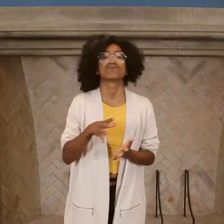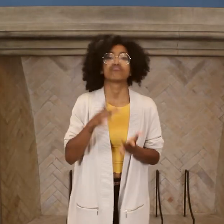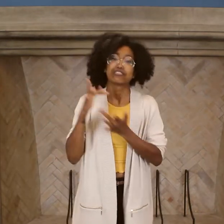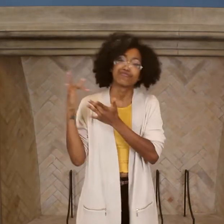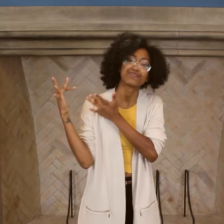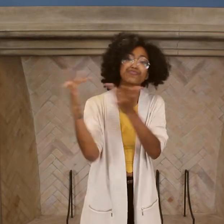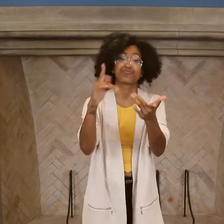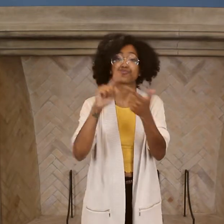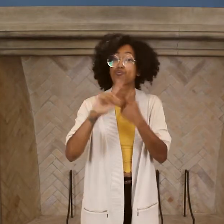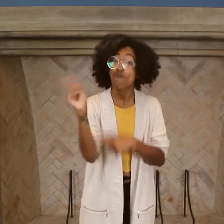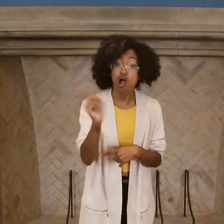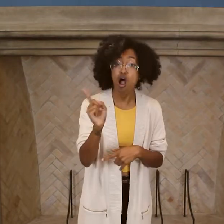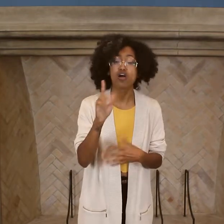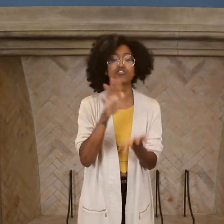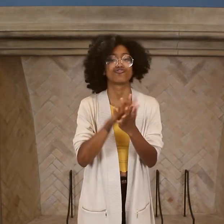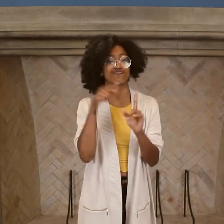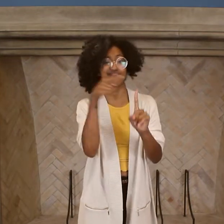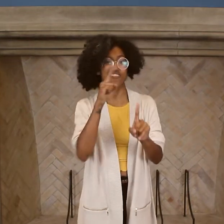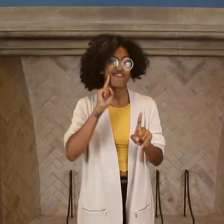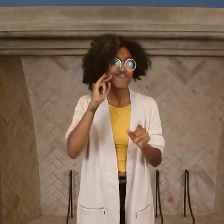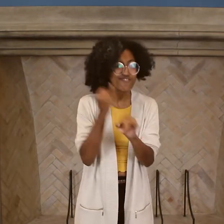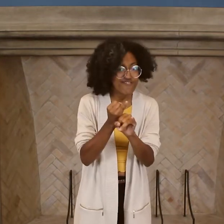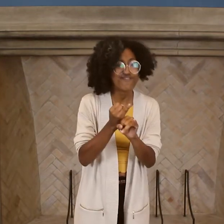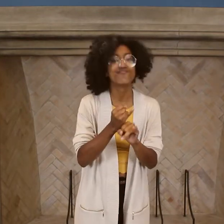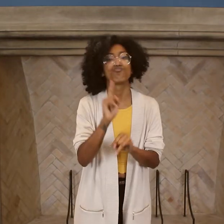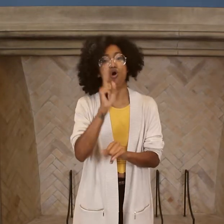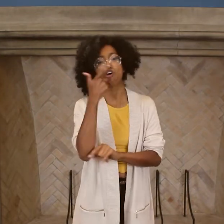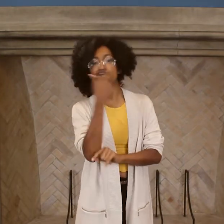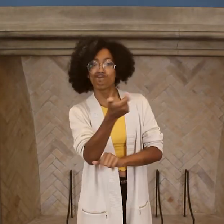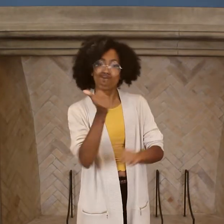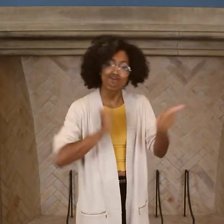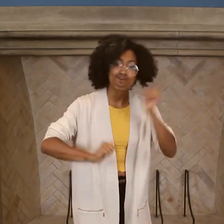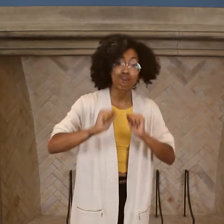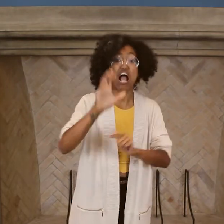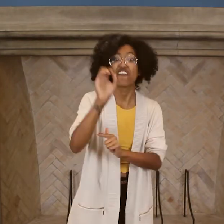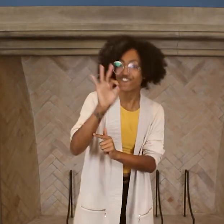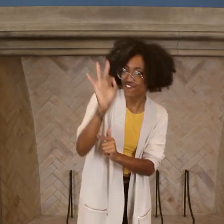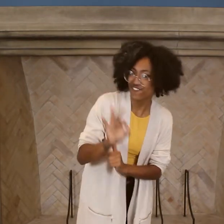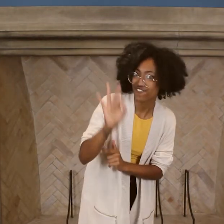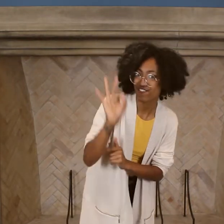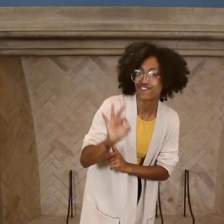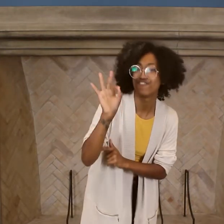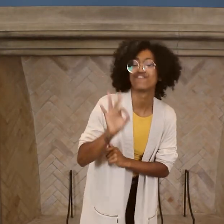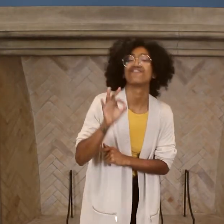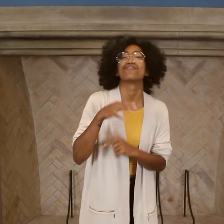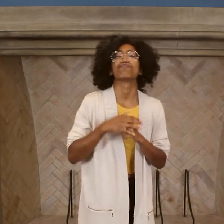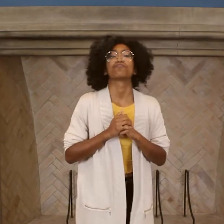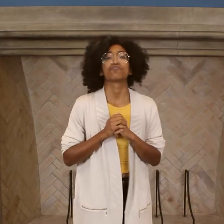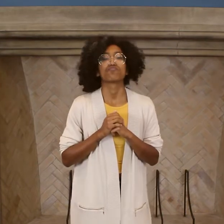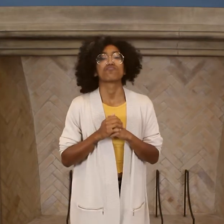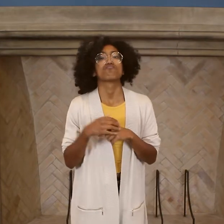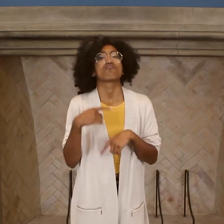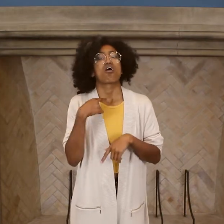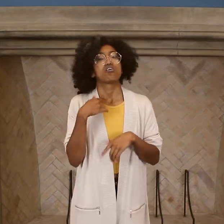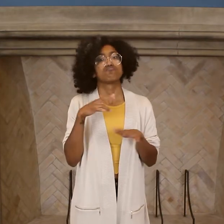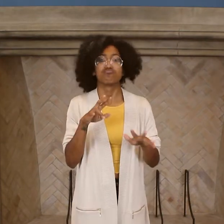He took me and other students to California School for the Deaf in Fremont.